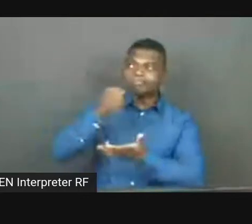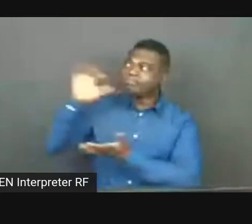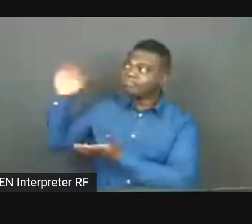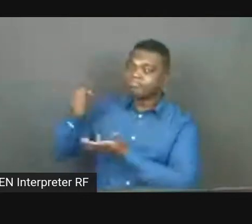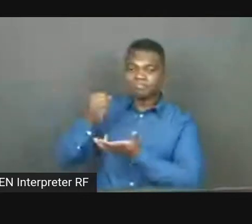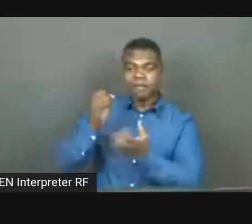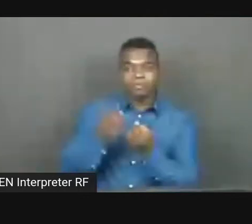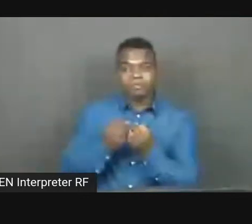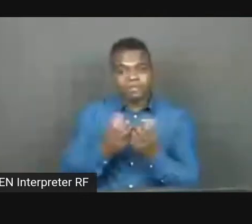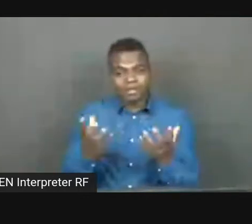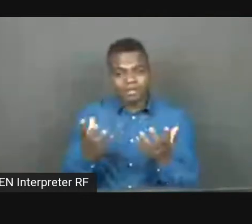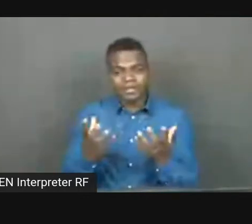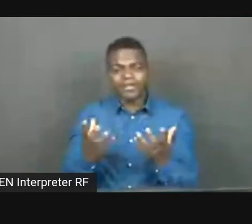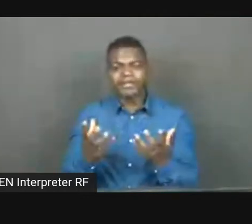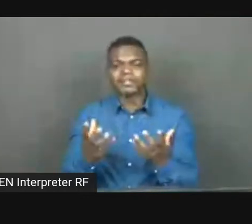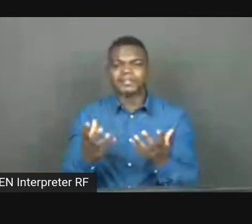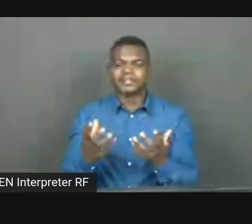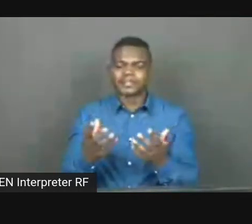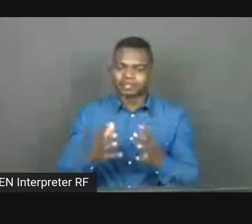medium-sized